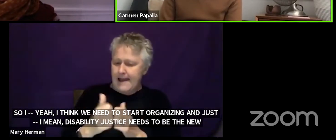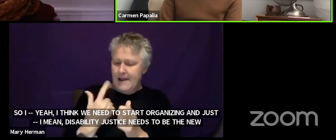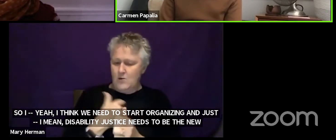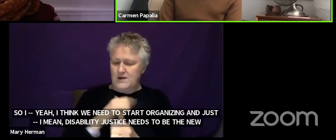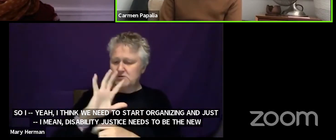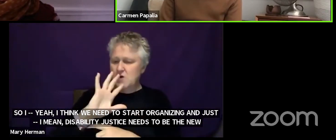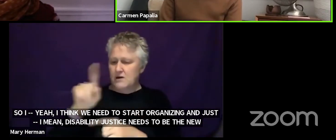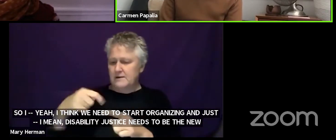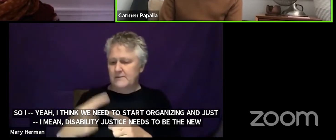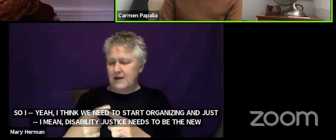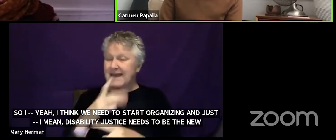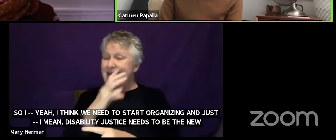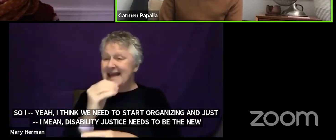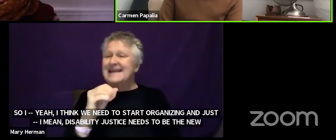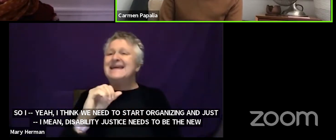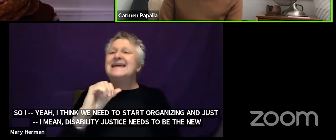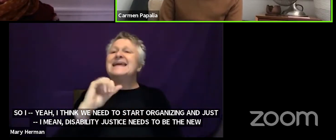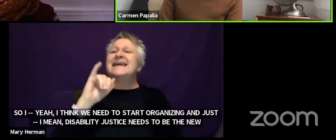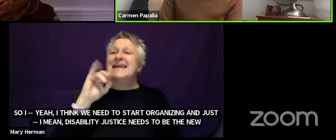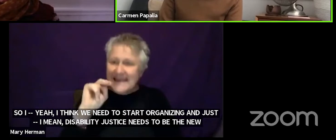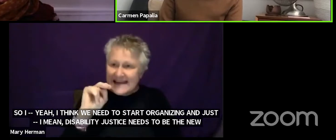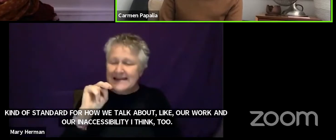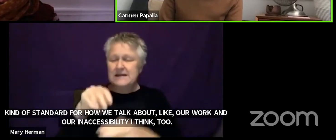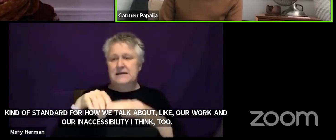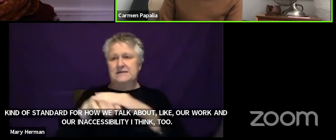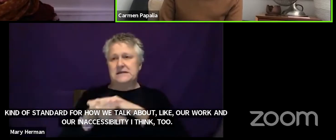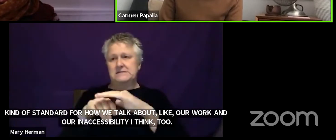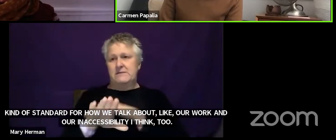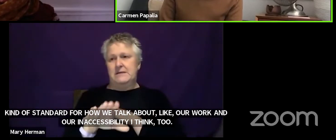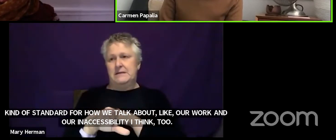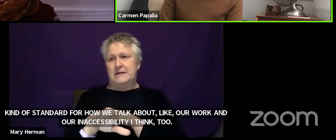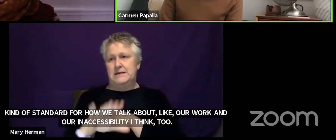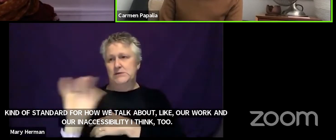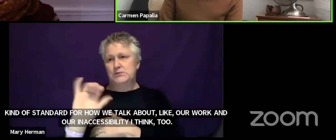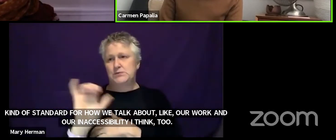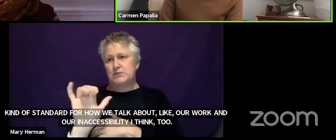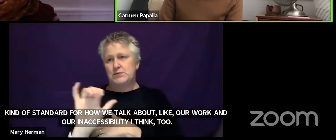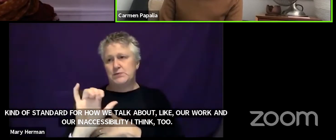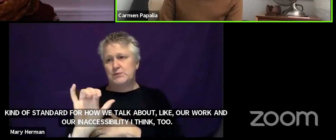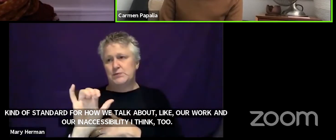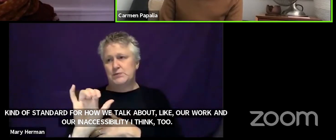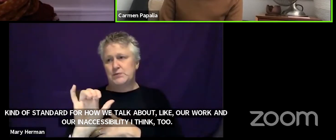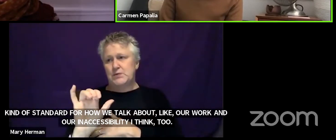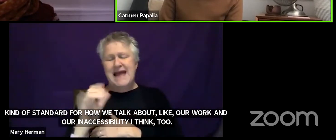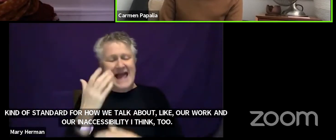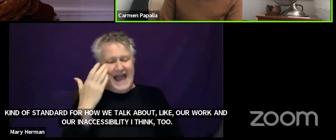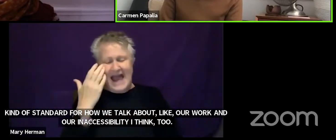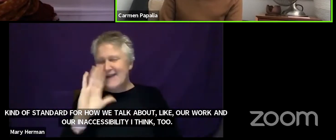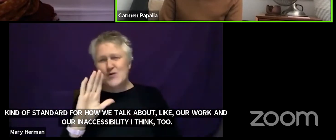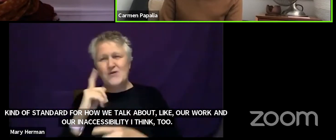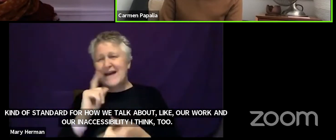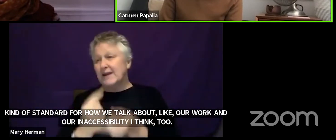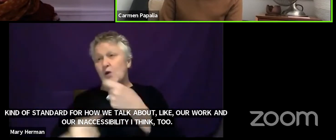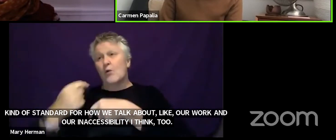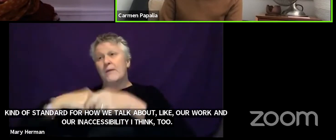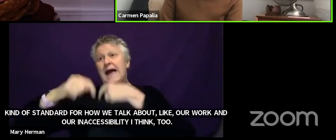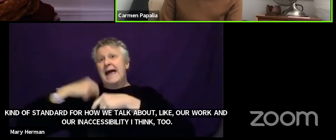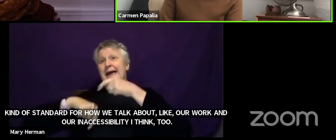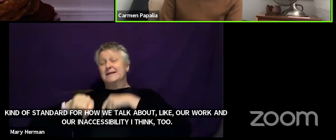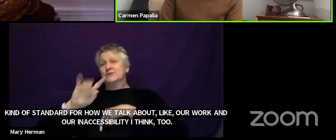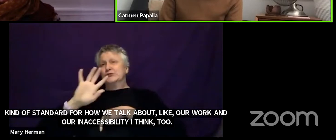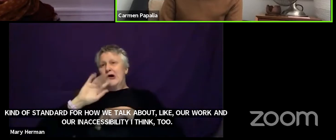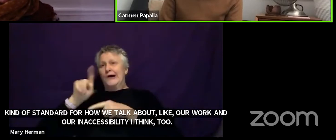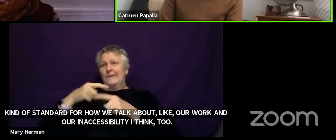accessibility, I think too. Like I think that I don't know if I can go back to thinking of